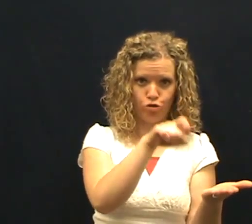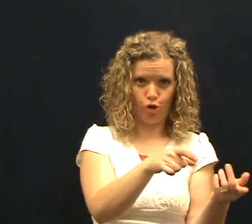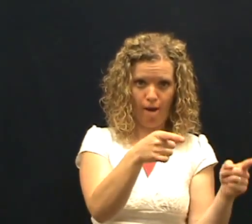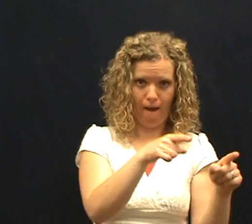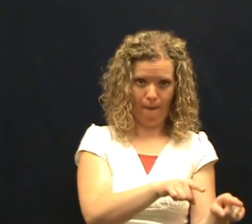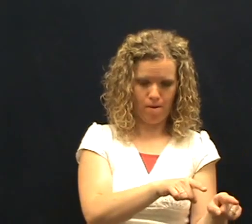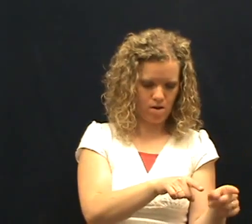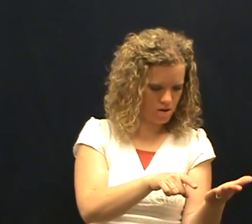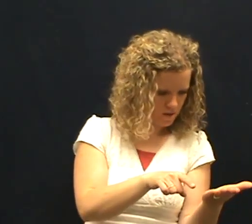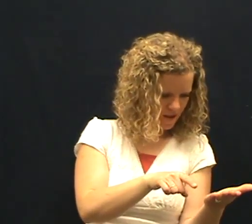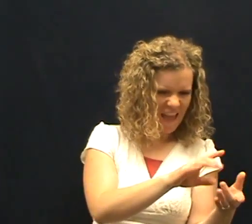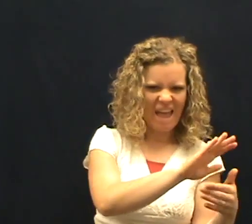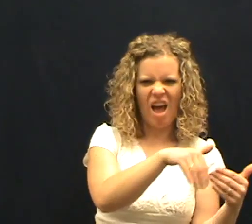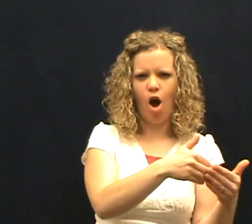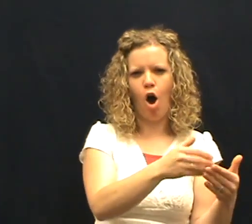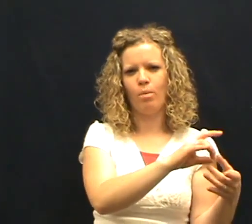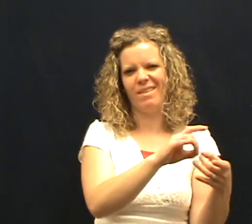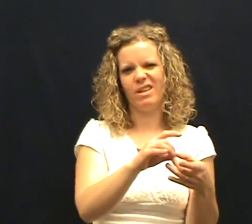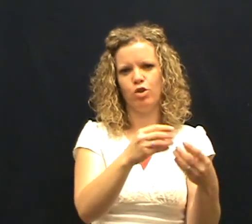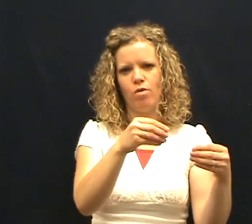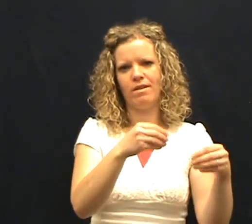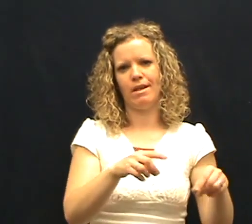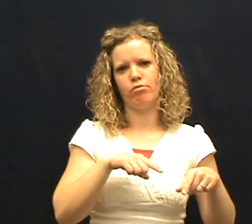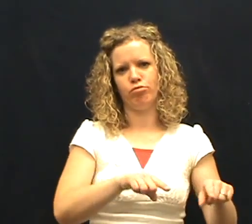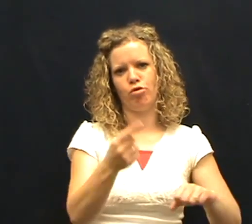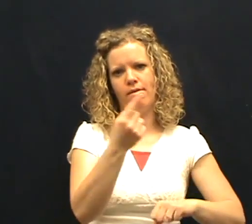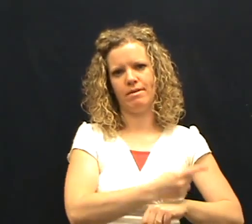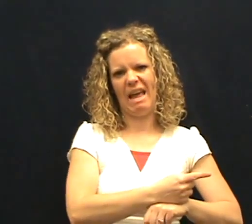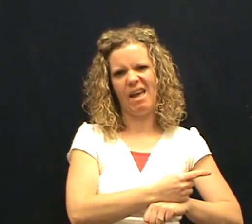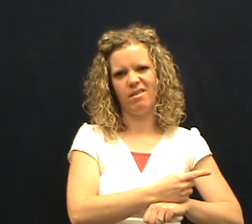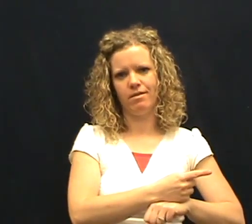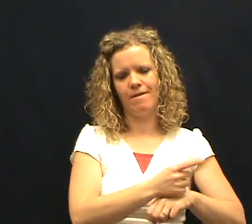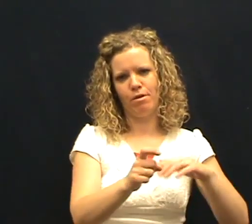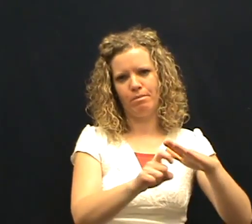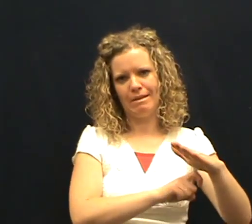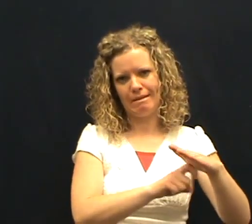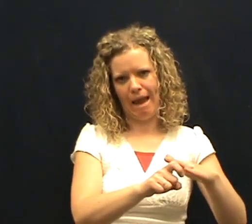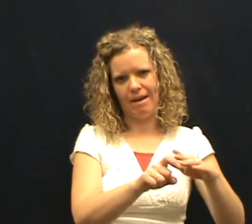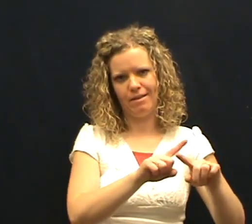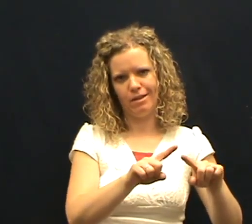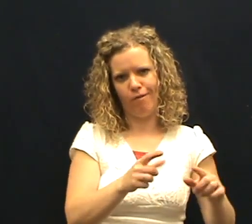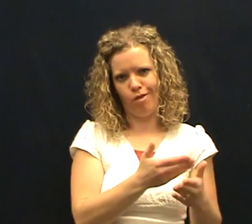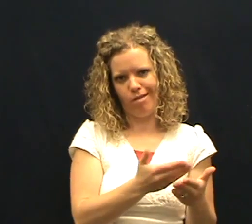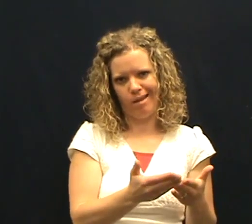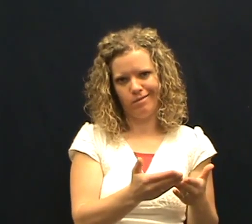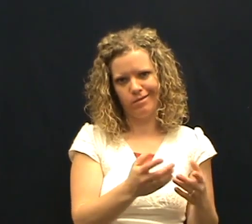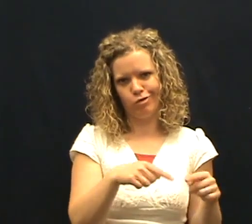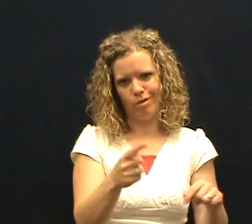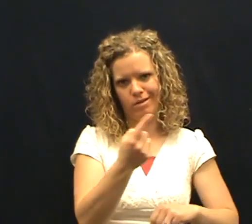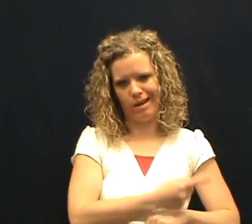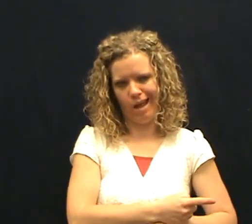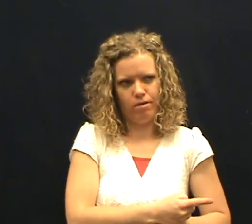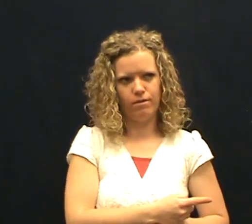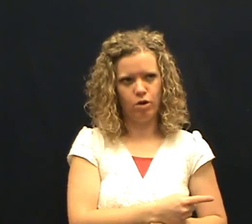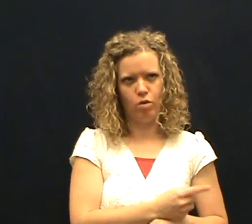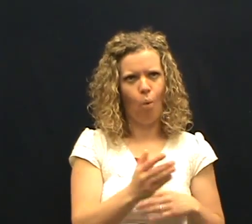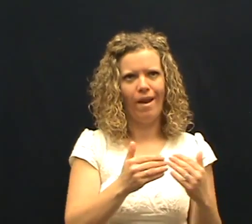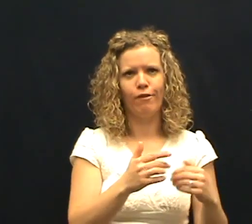up through the scanning of the different items that were sold for the period of time, whatever that happened to be. And